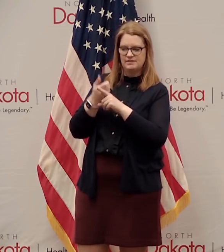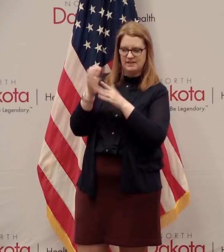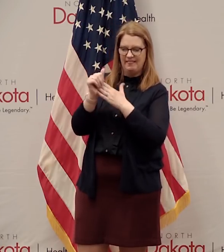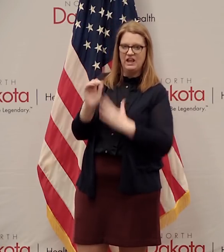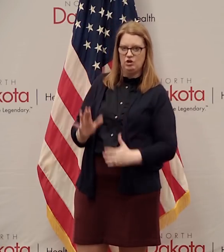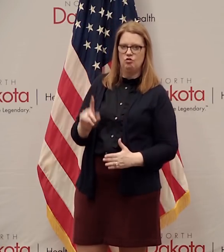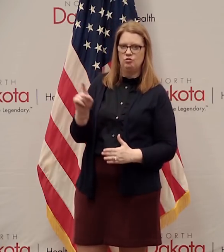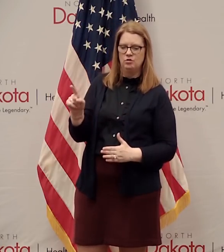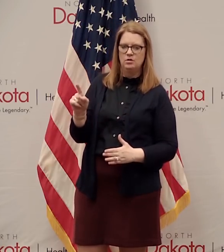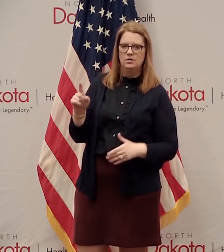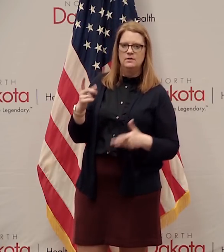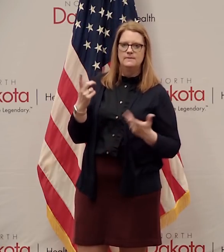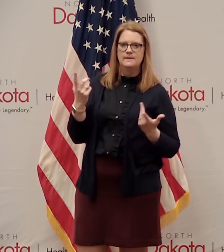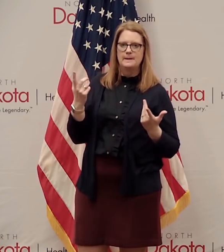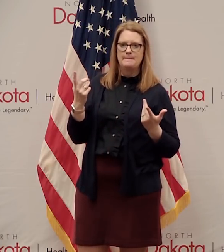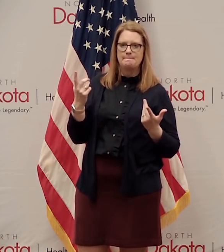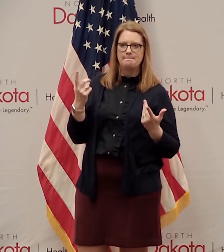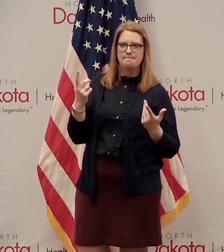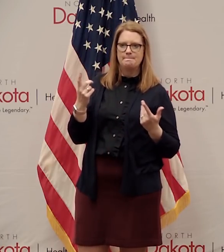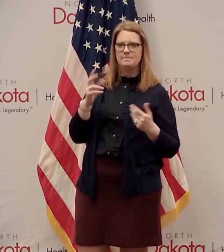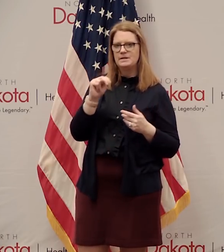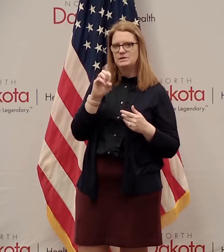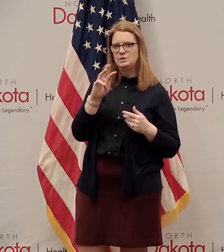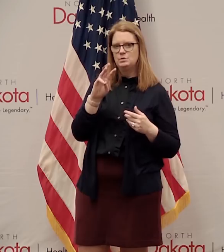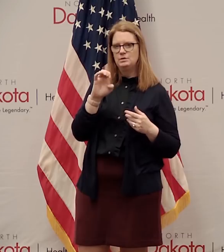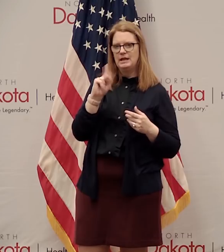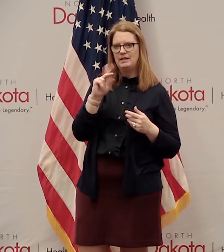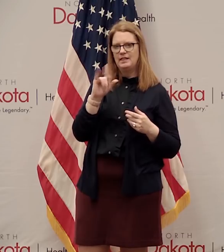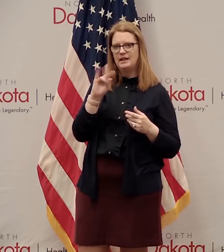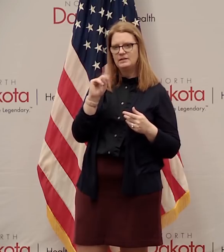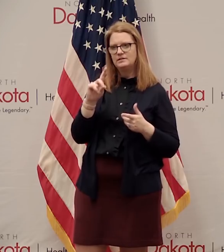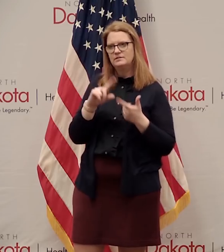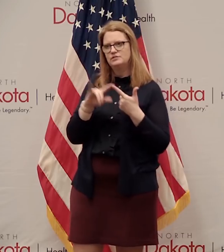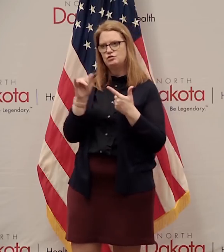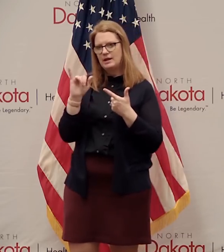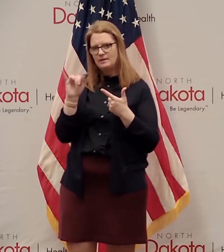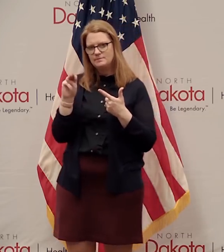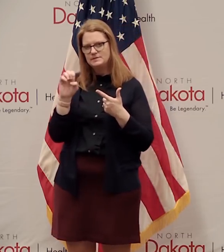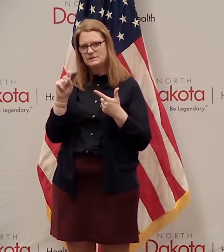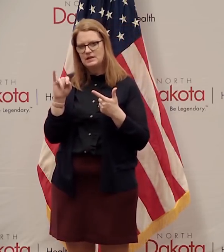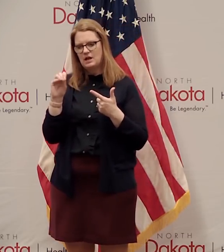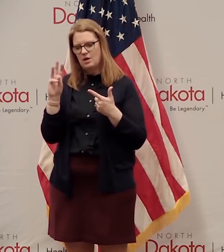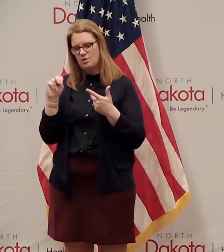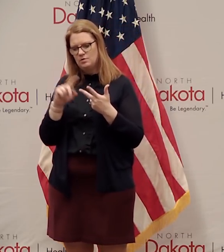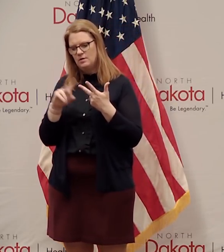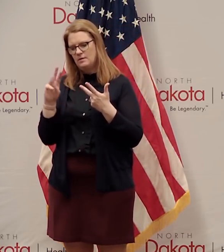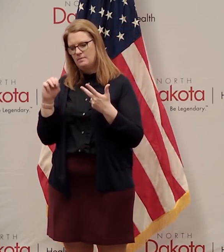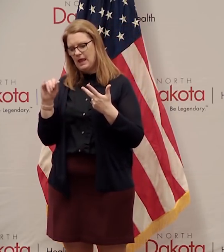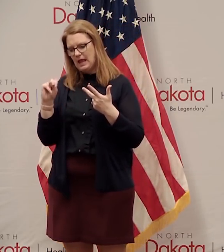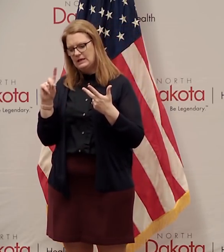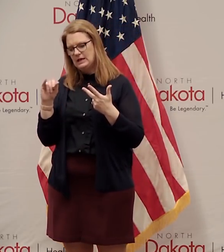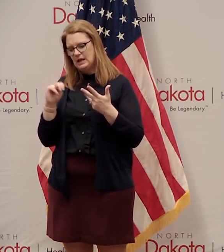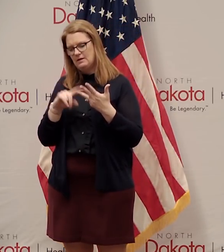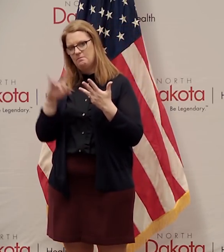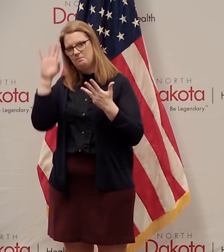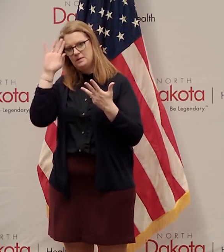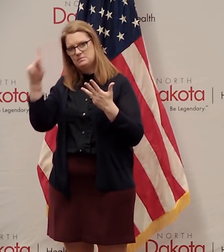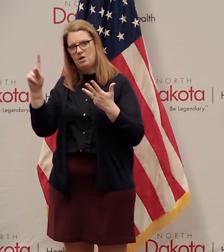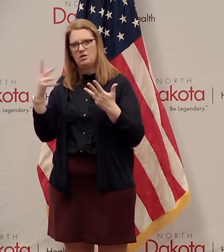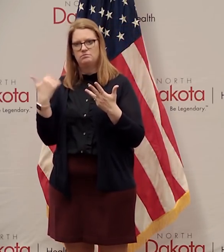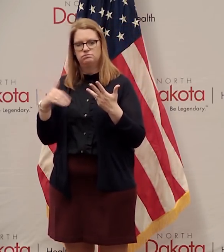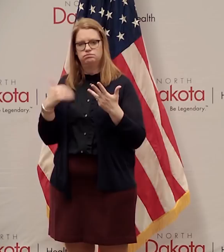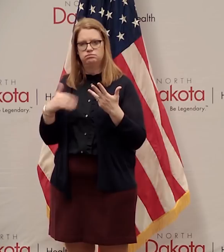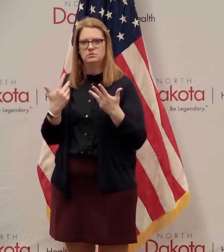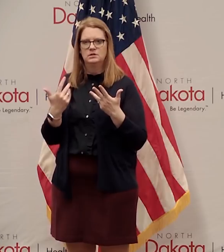got facilities from New England to Jamestown to Mandan to Bismarck, and